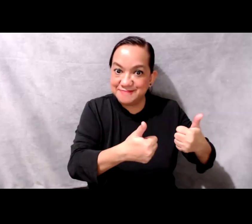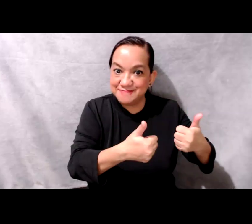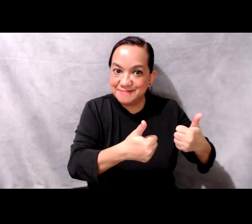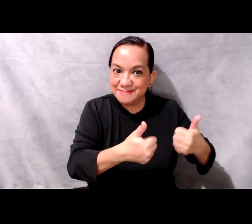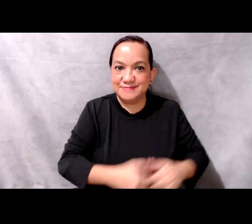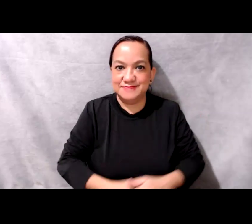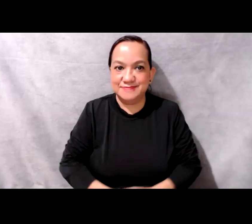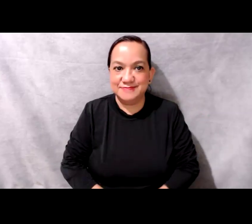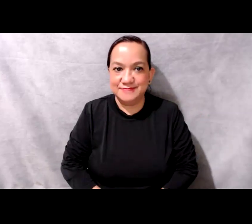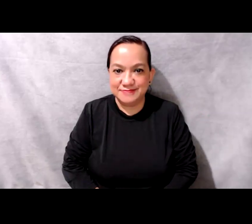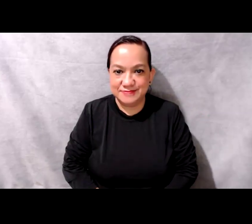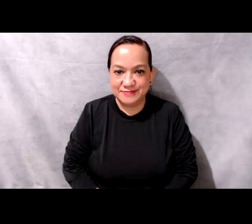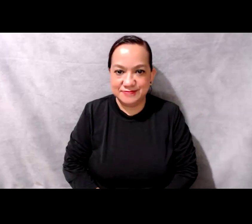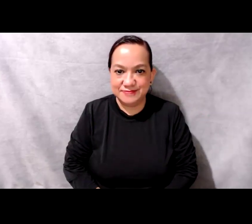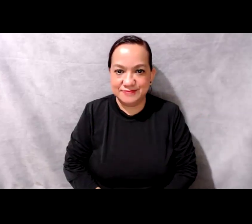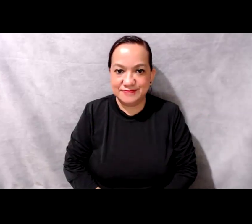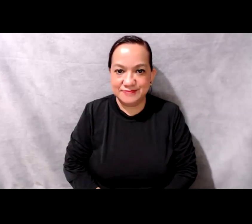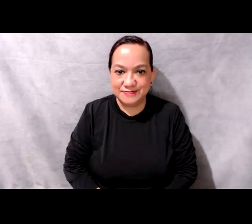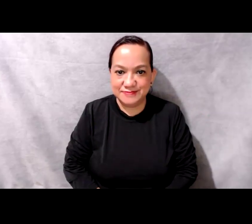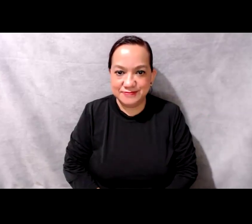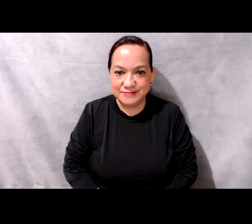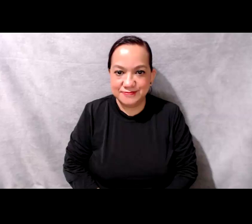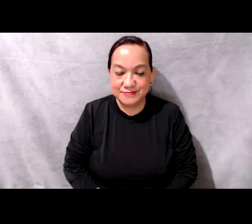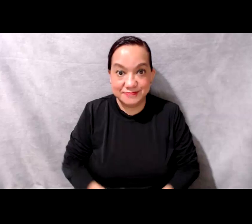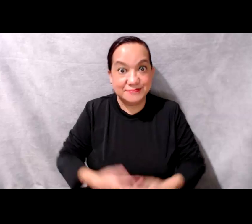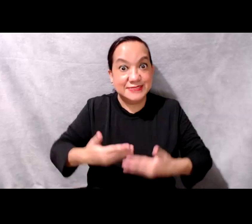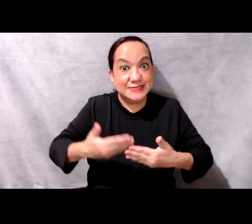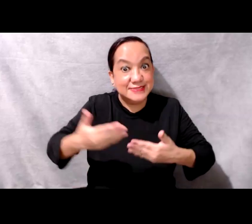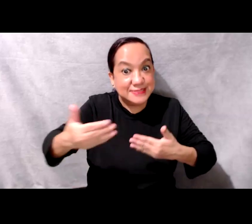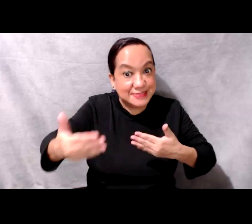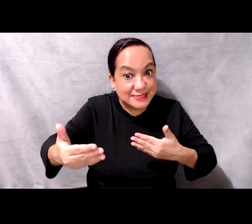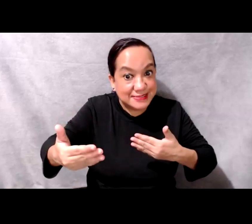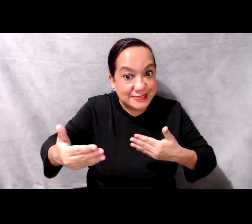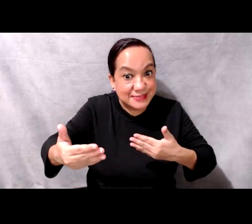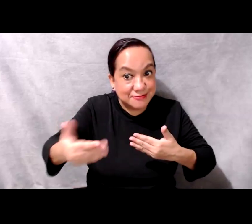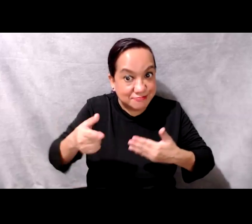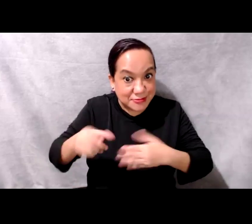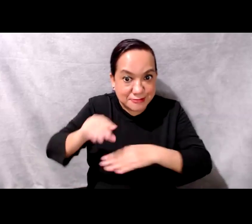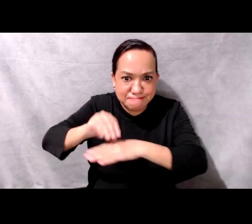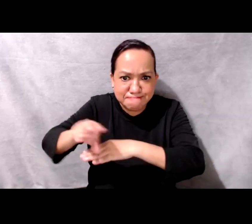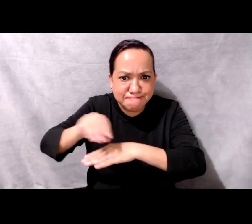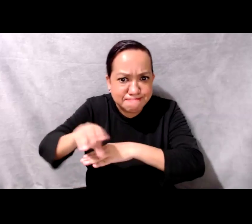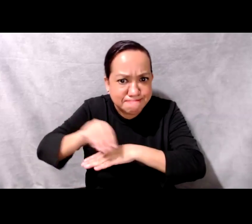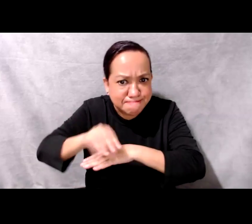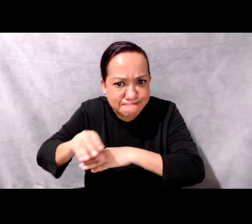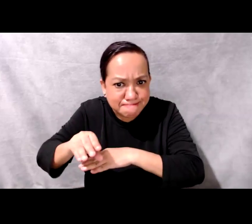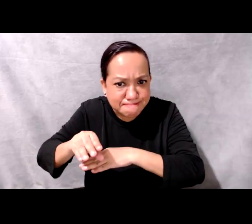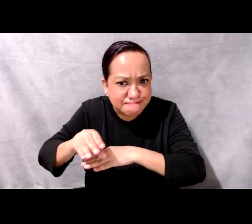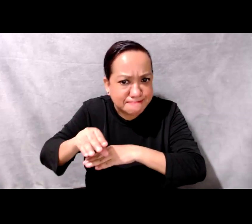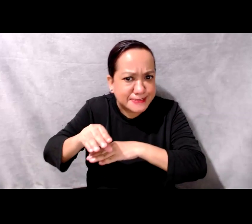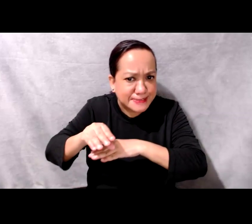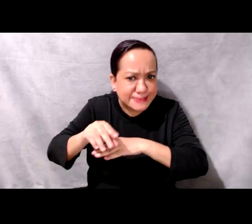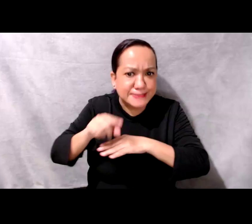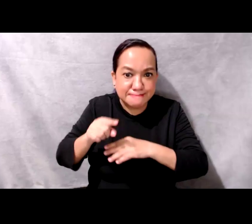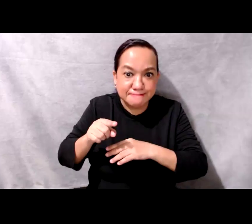the recent Southeast Asian consultations that happened, I think there's a summary that was released. What was really interesting for me was that